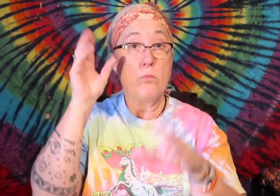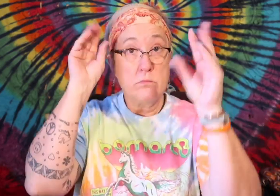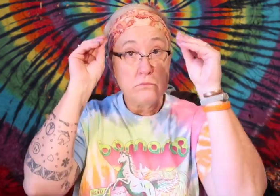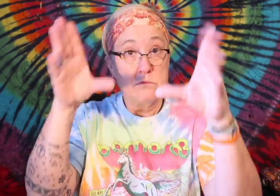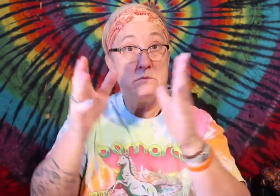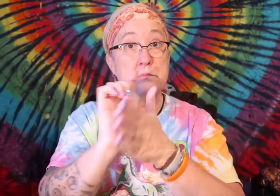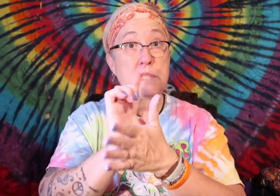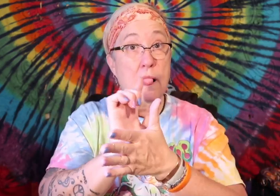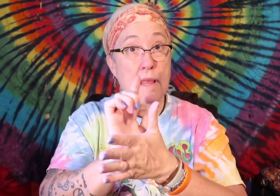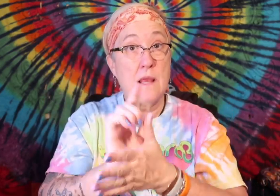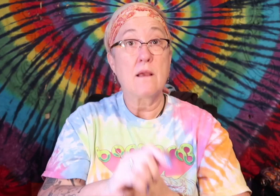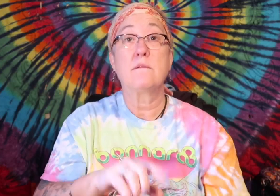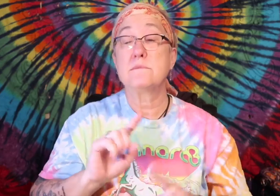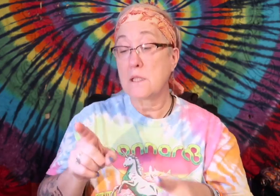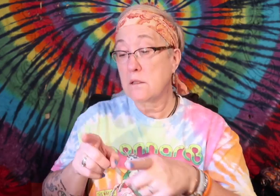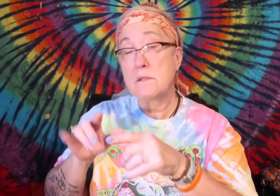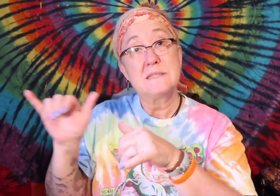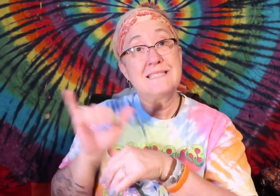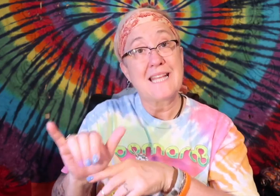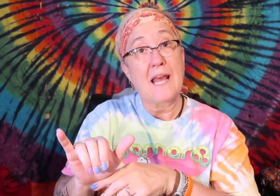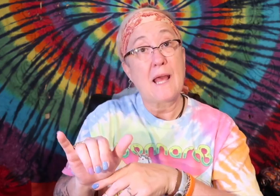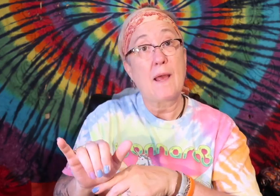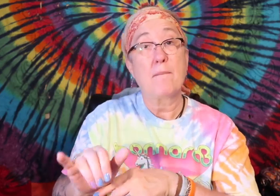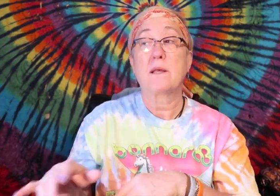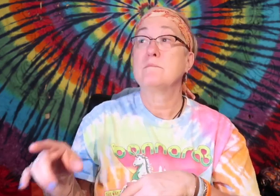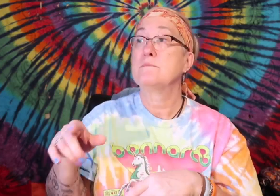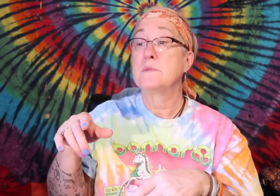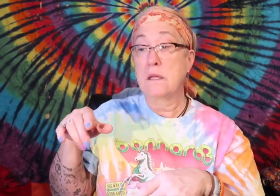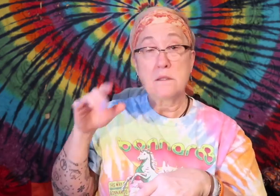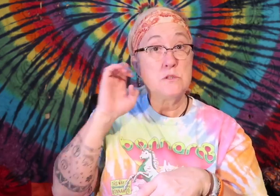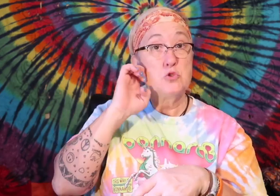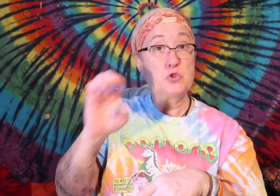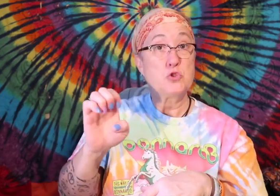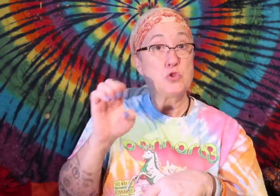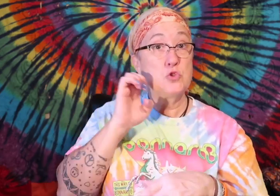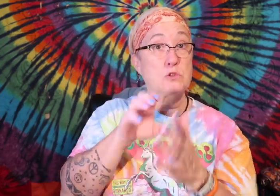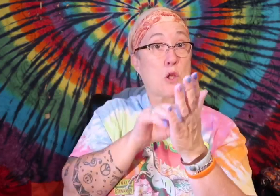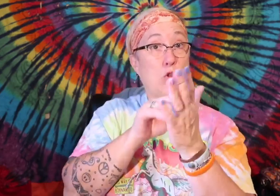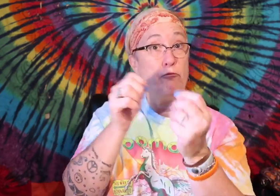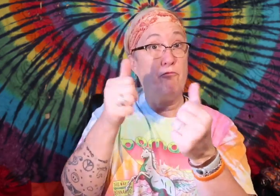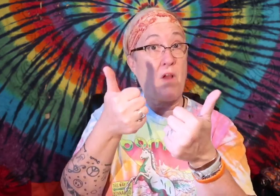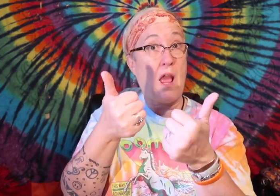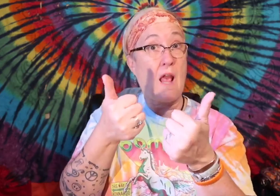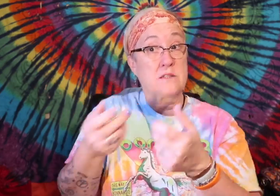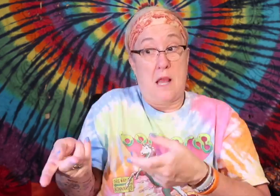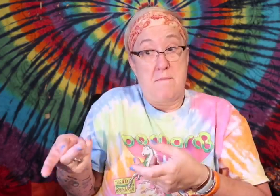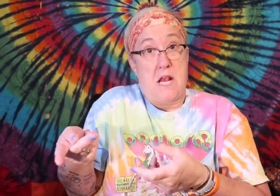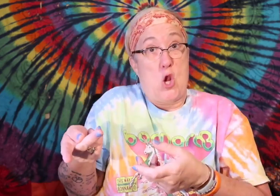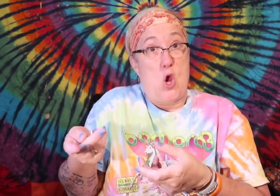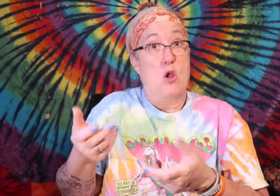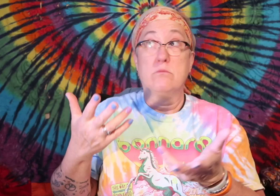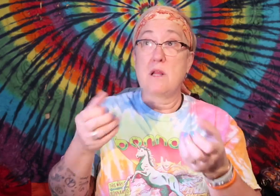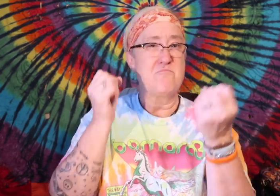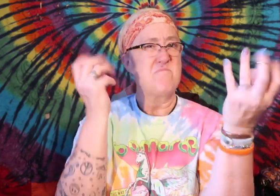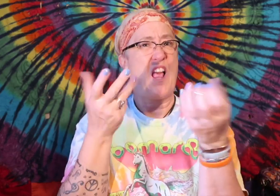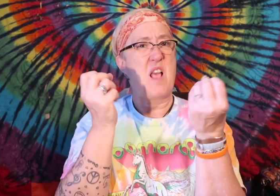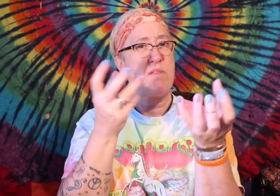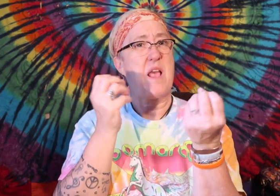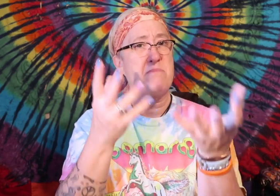So I would learn these, and I would go home and I would teach them to Lee. And she learned fast. And then pretty